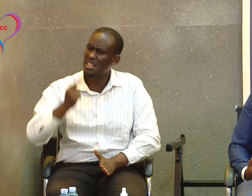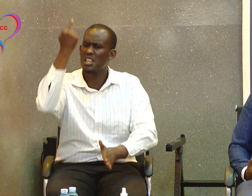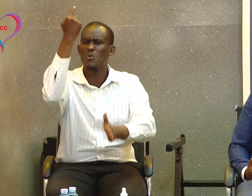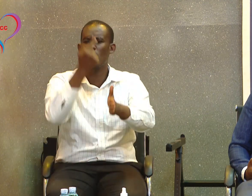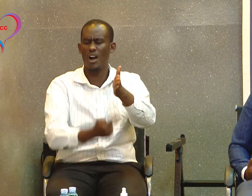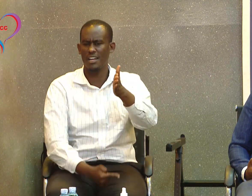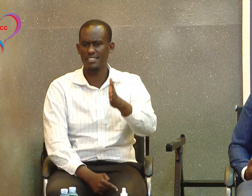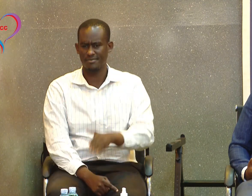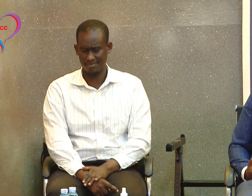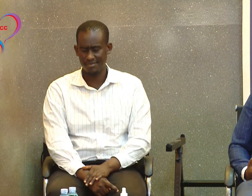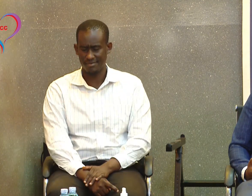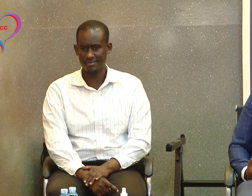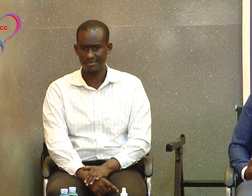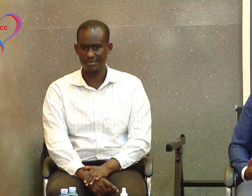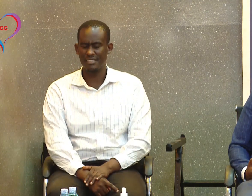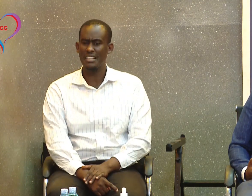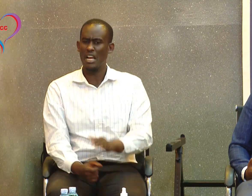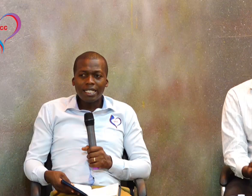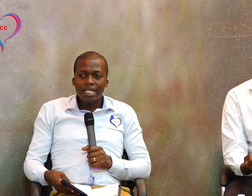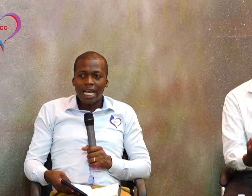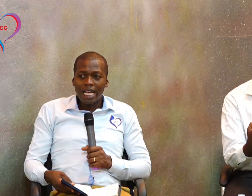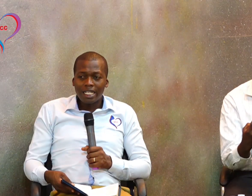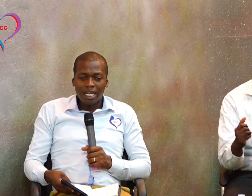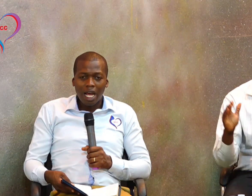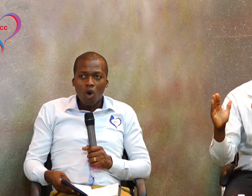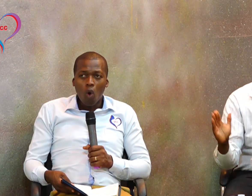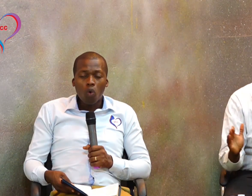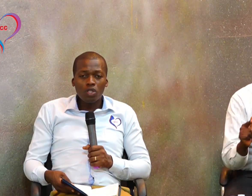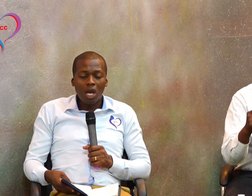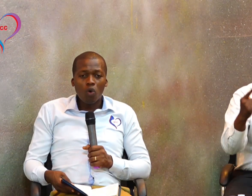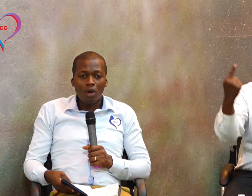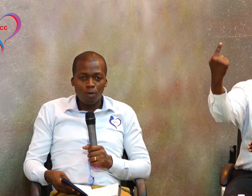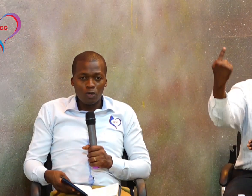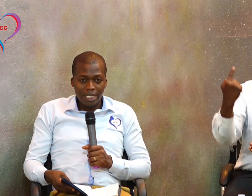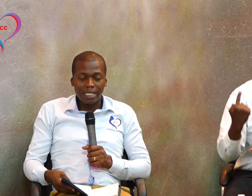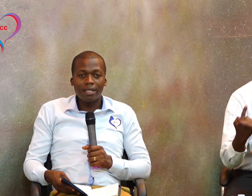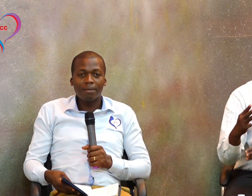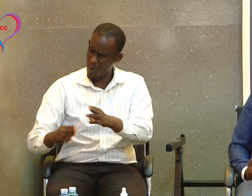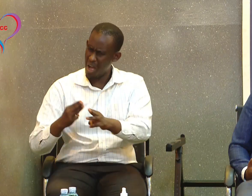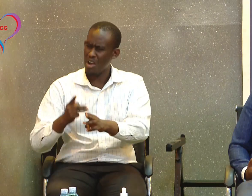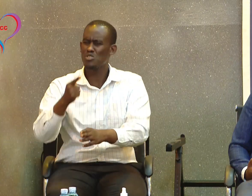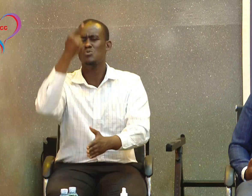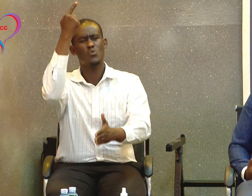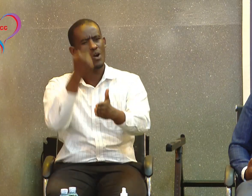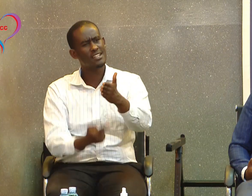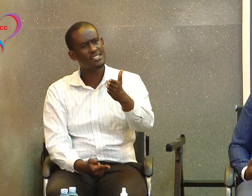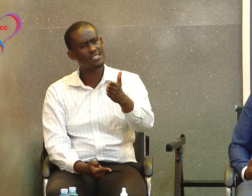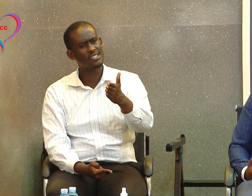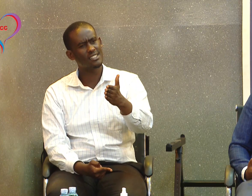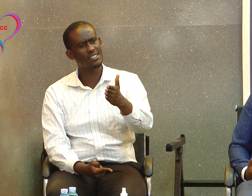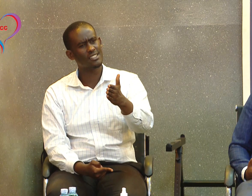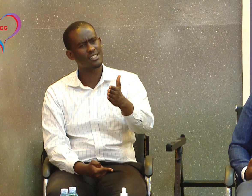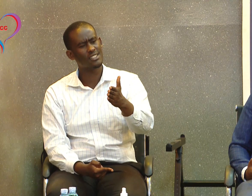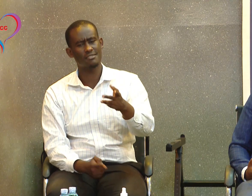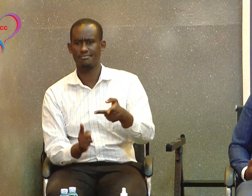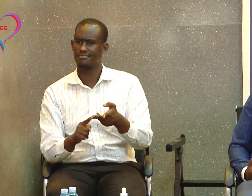What caused your coming into the world? Era ki ekyaleetera okujjako wano mu nsi? Mega